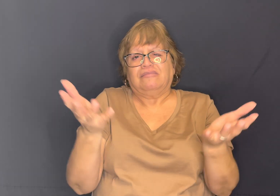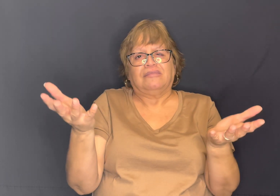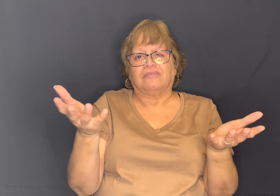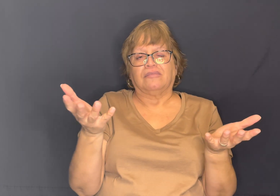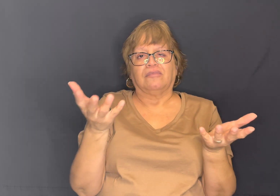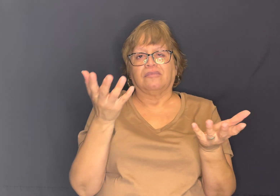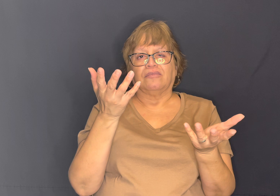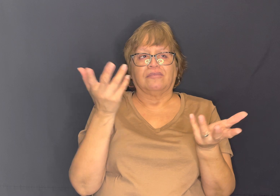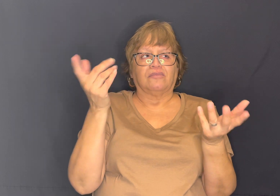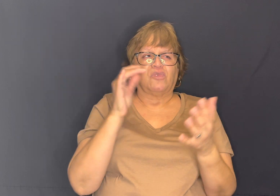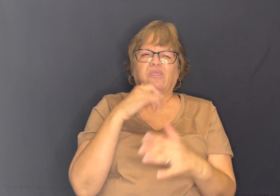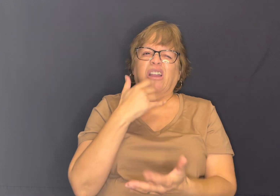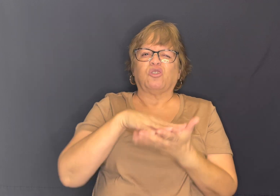pots down. I can't.